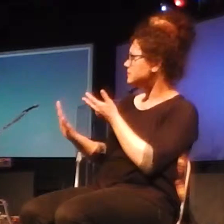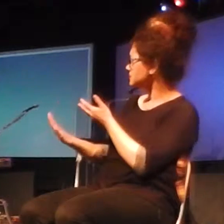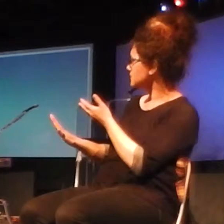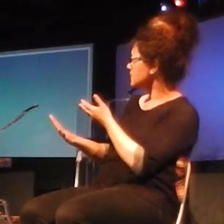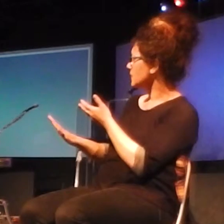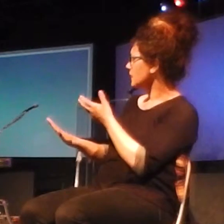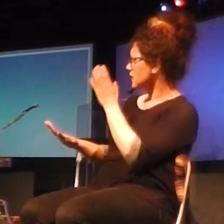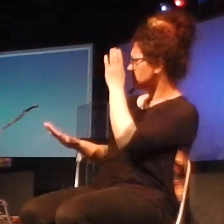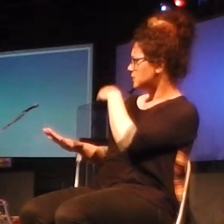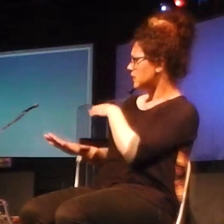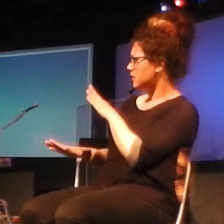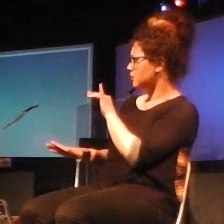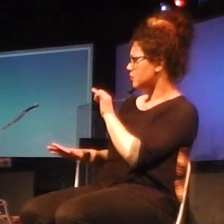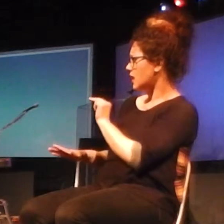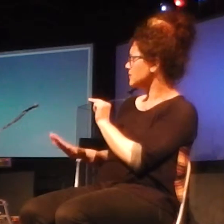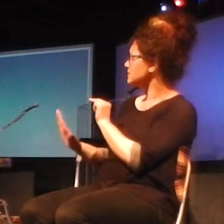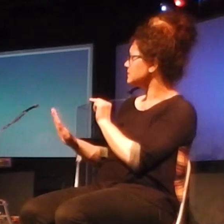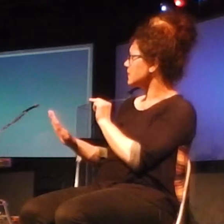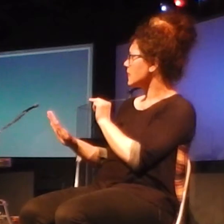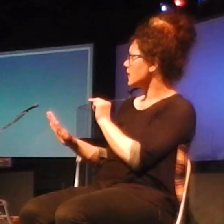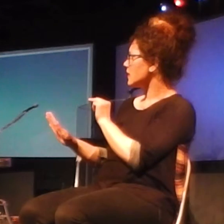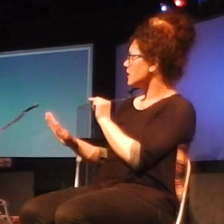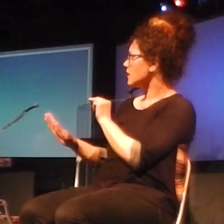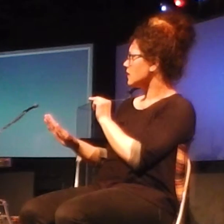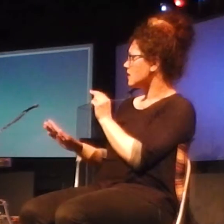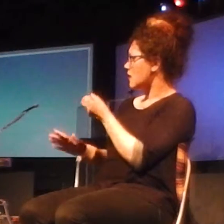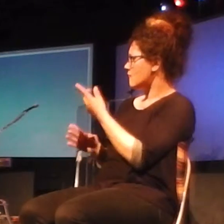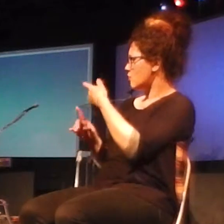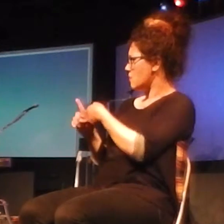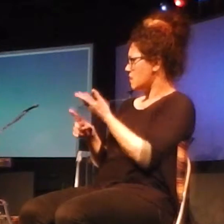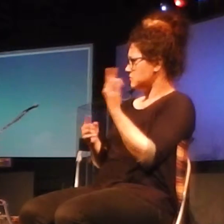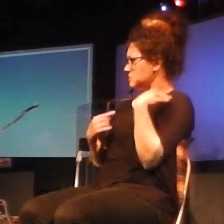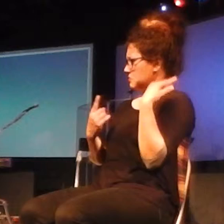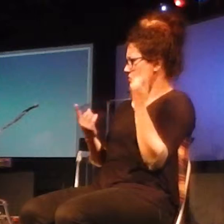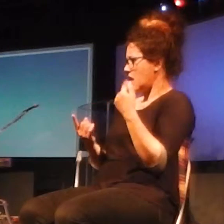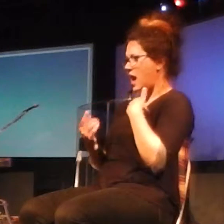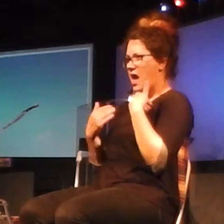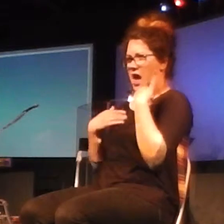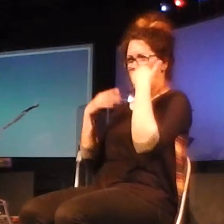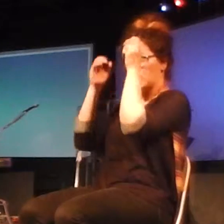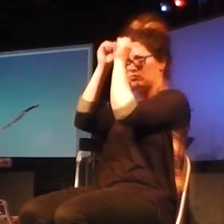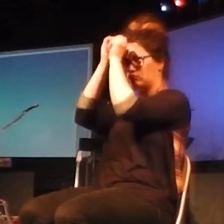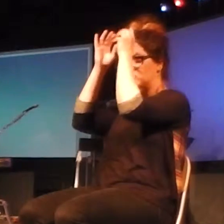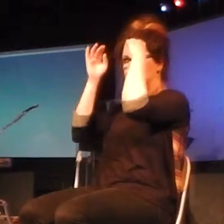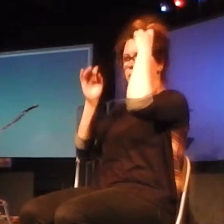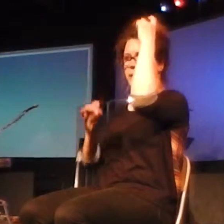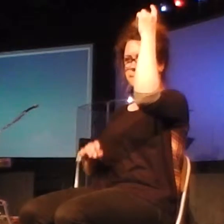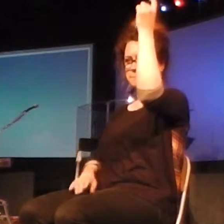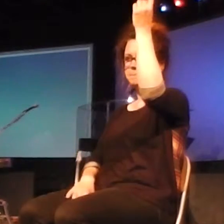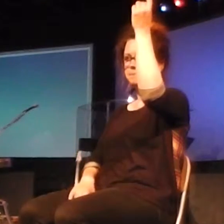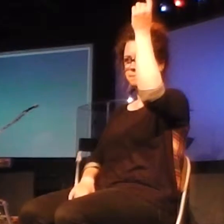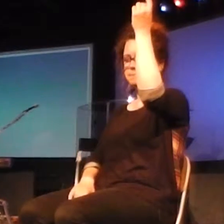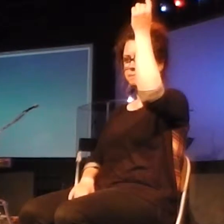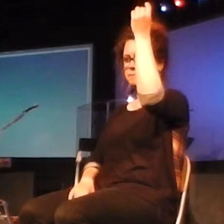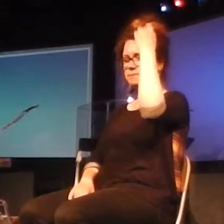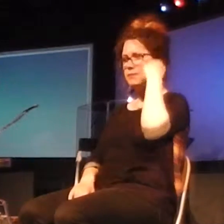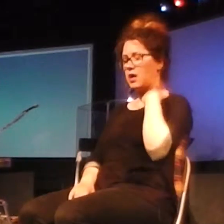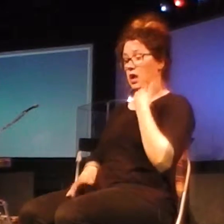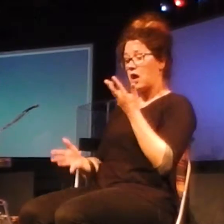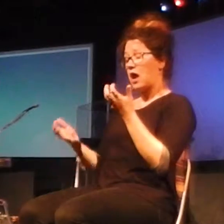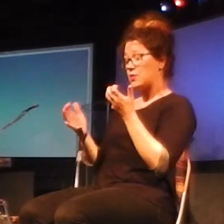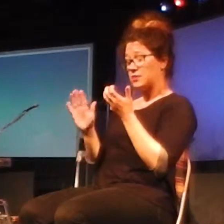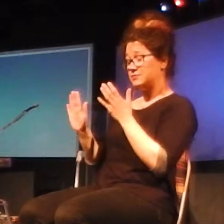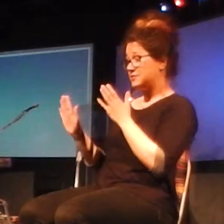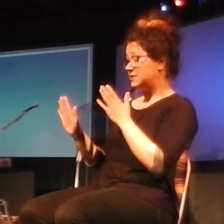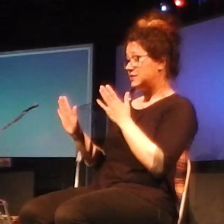said, you know what's weird, Brian? He said, for the last few months, I've actually been having dreams. And I want to be really careful.